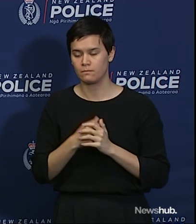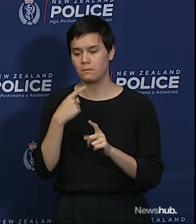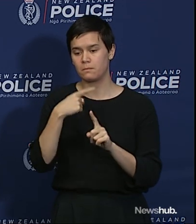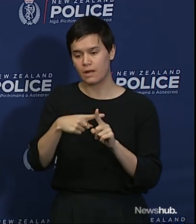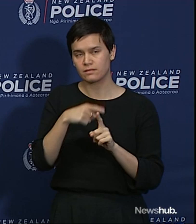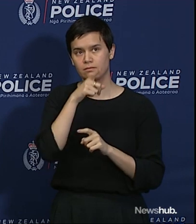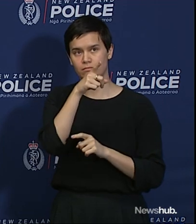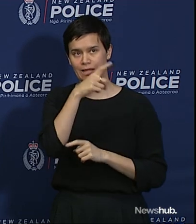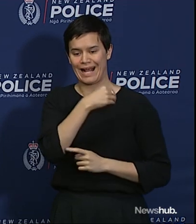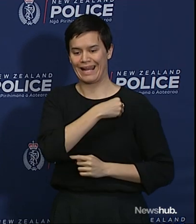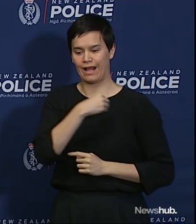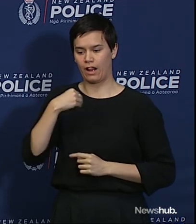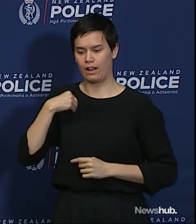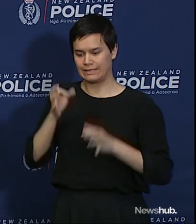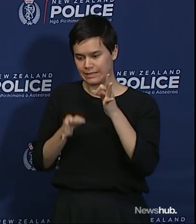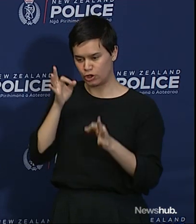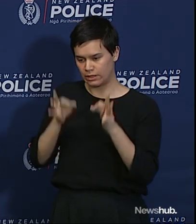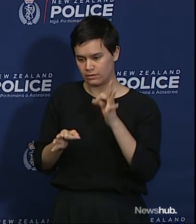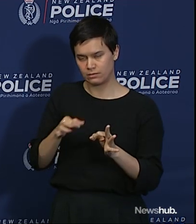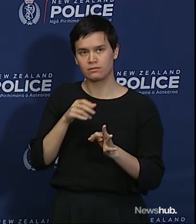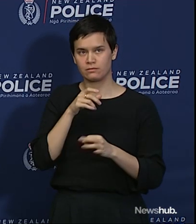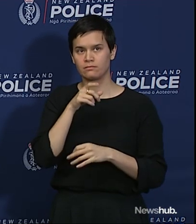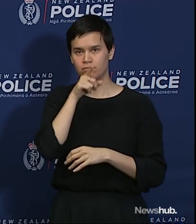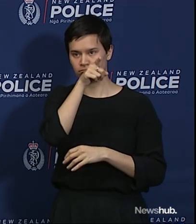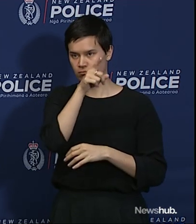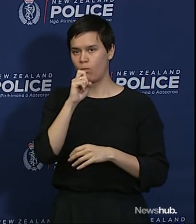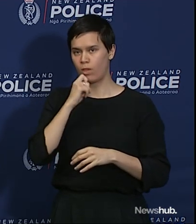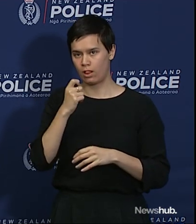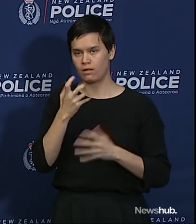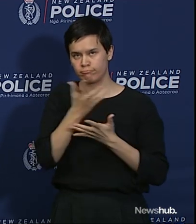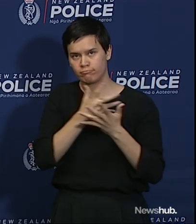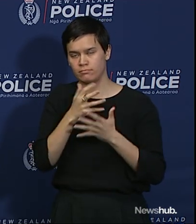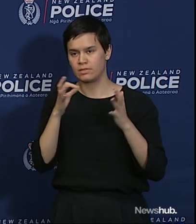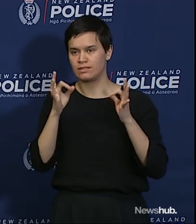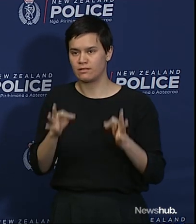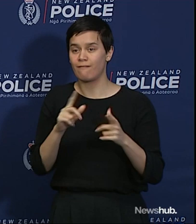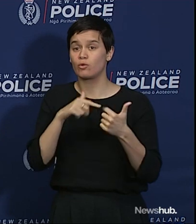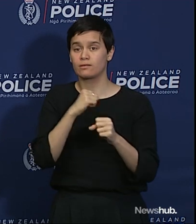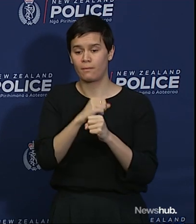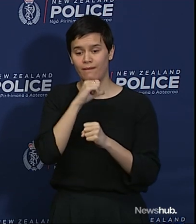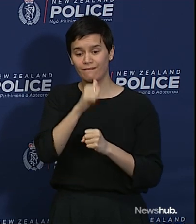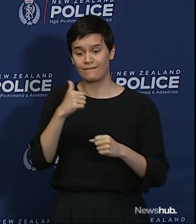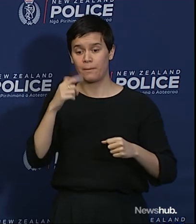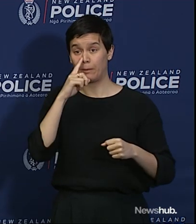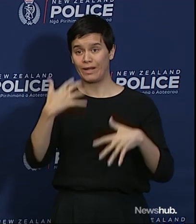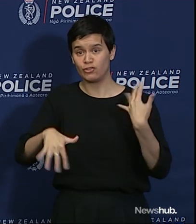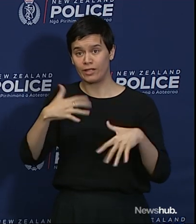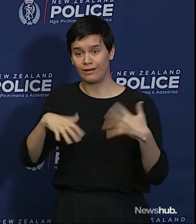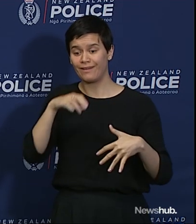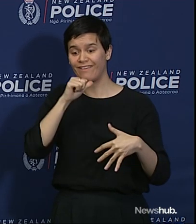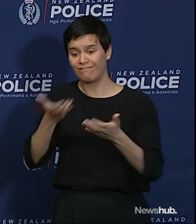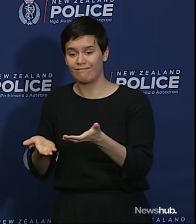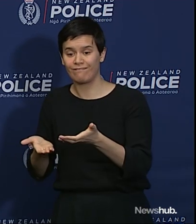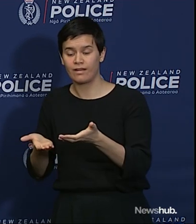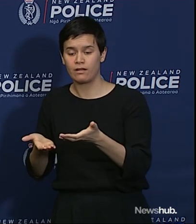clinical decision making about possible repatriation of those injured people. In particular,